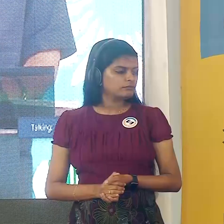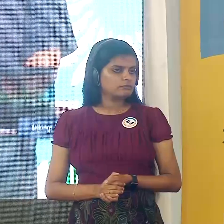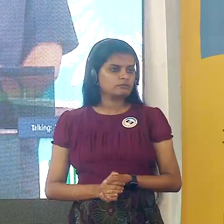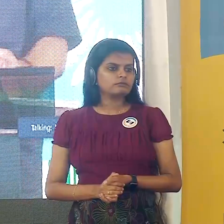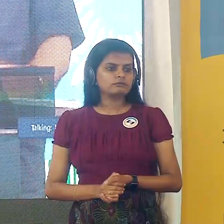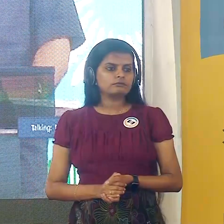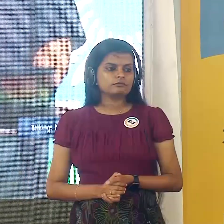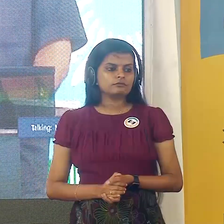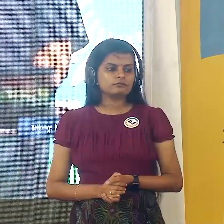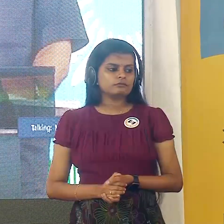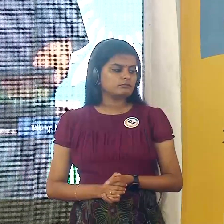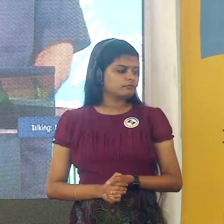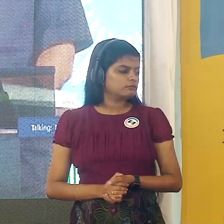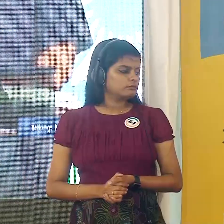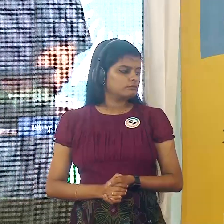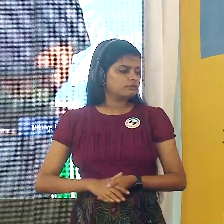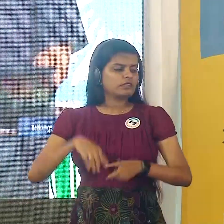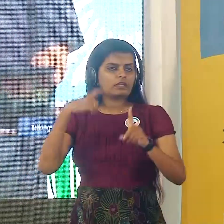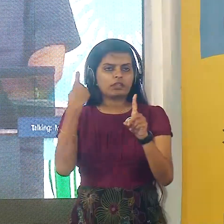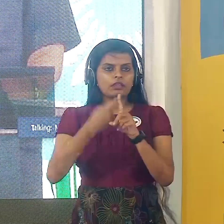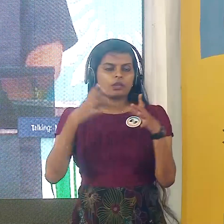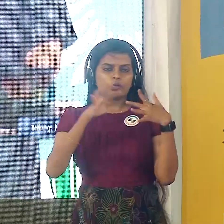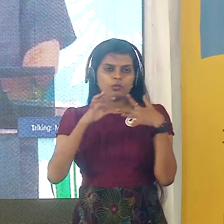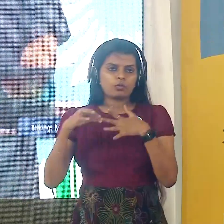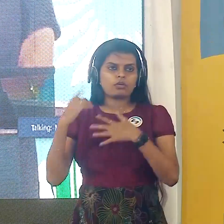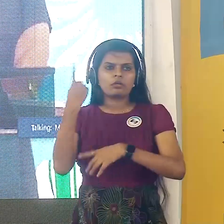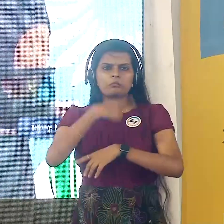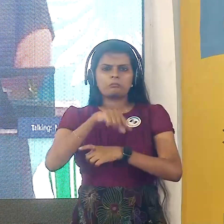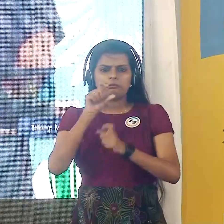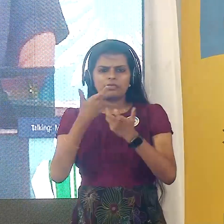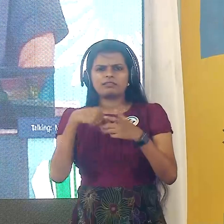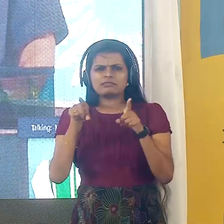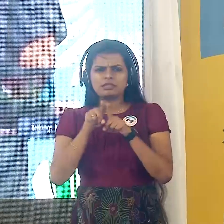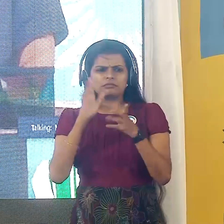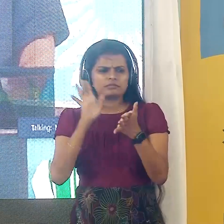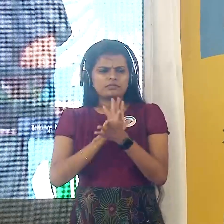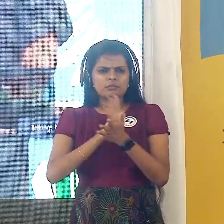Why is the program called Keraleeyam attracting so much criticism?